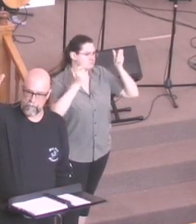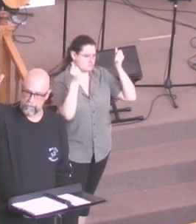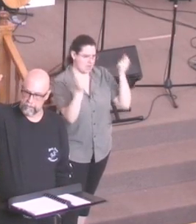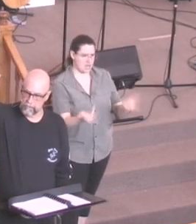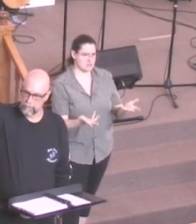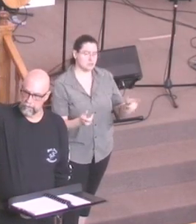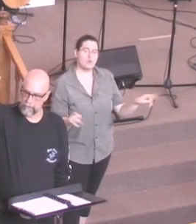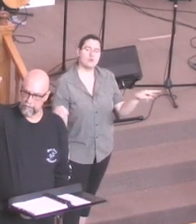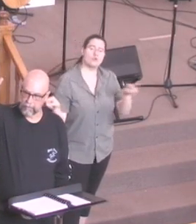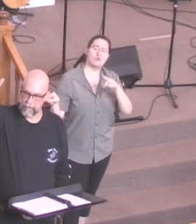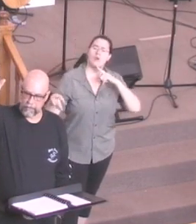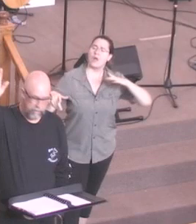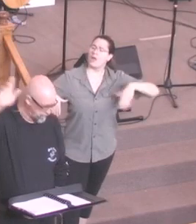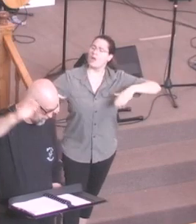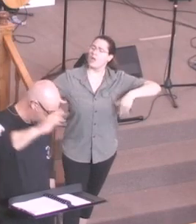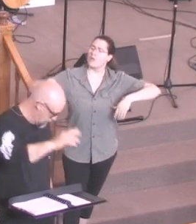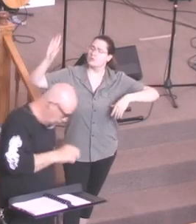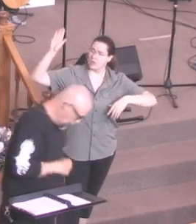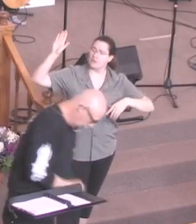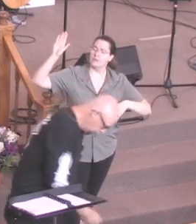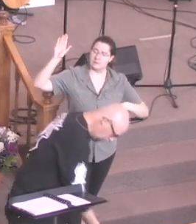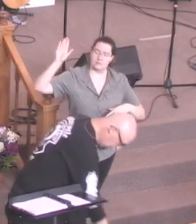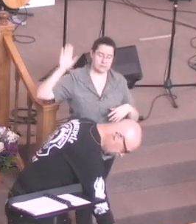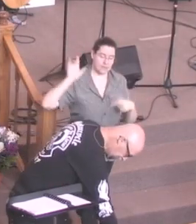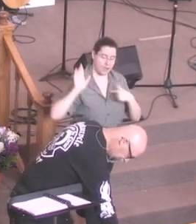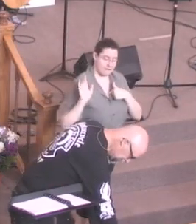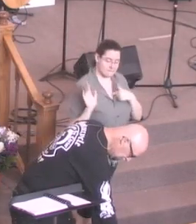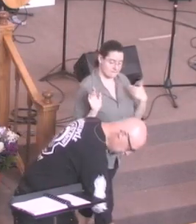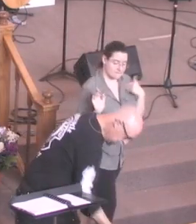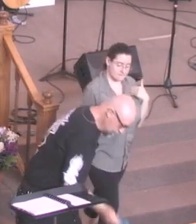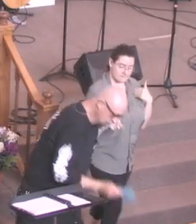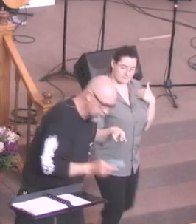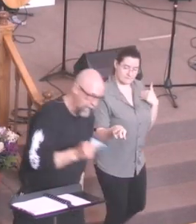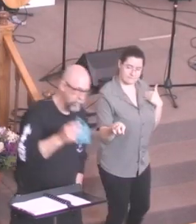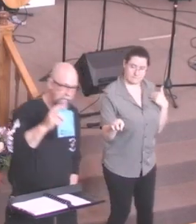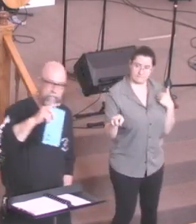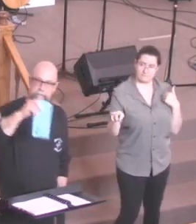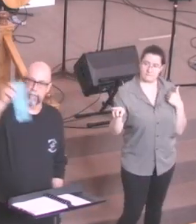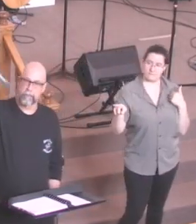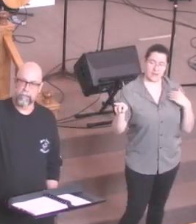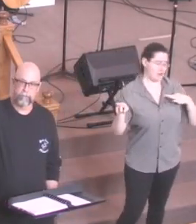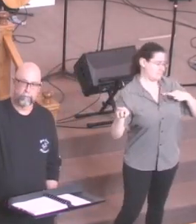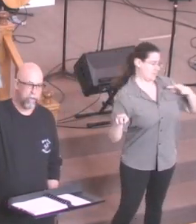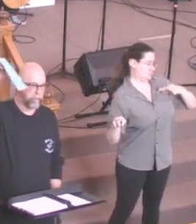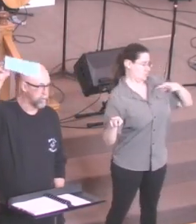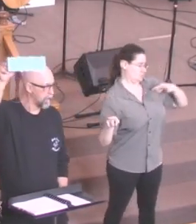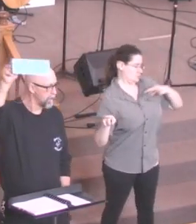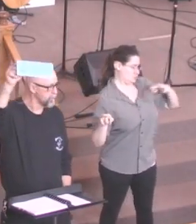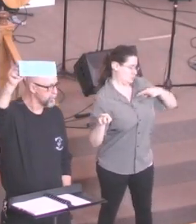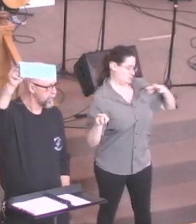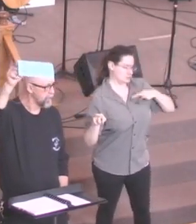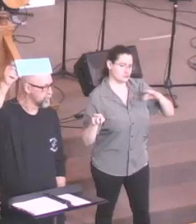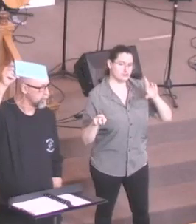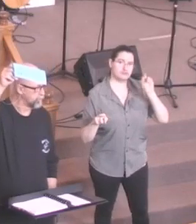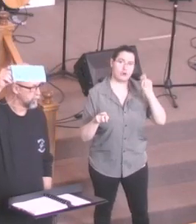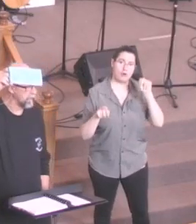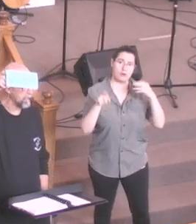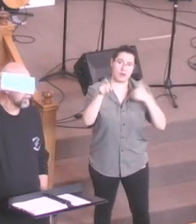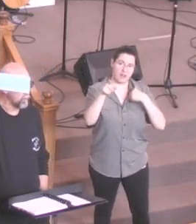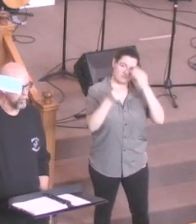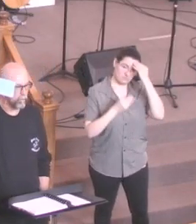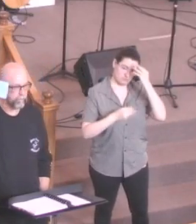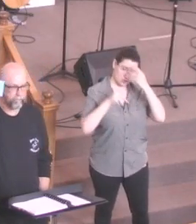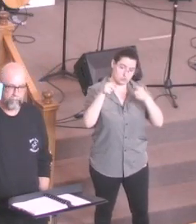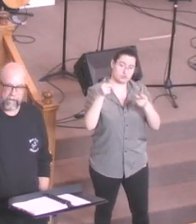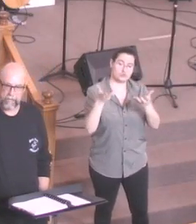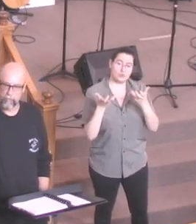look around, just see who doesn't have their hand raised up. I do have the applications up here. Ron will have some stuff, so if you would like to